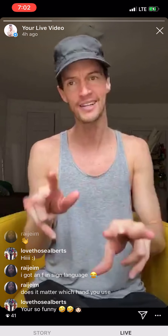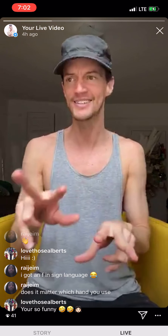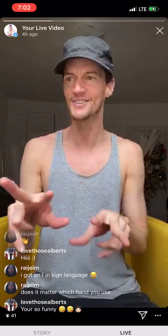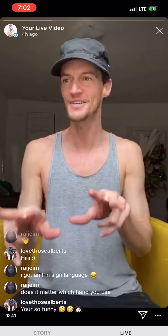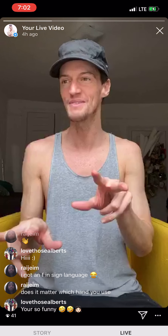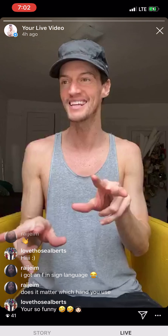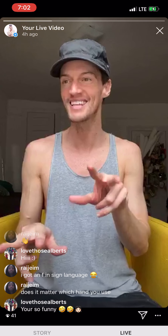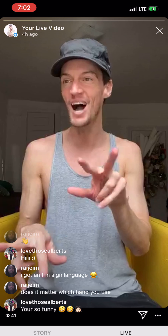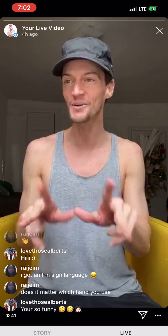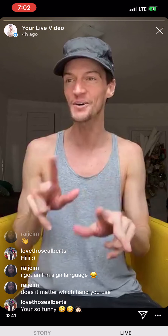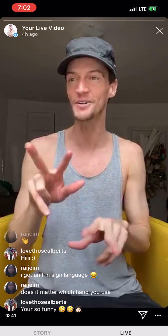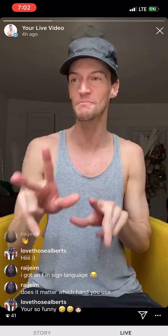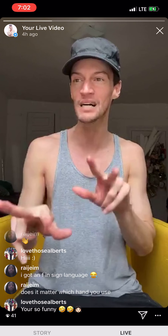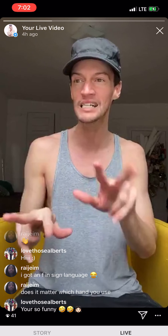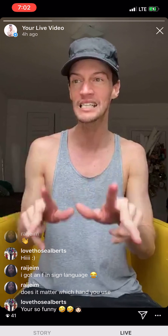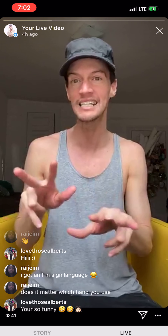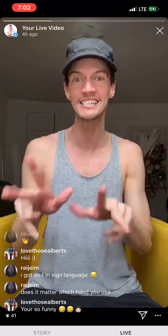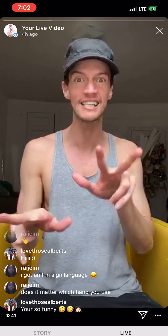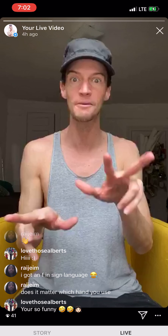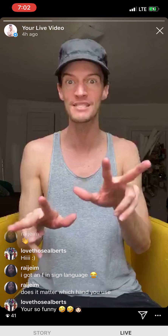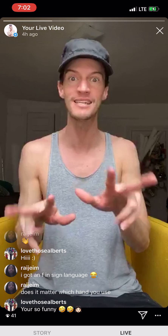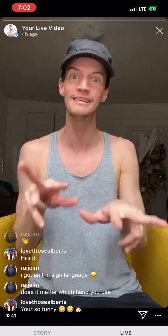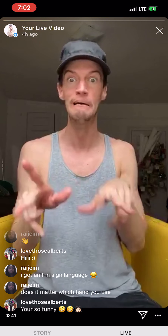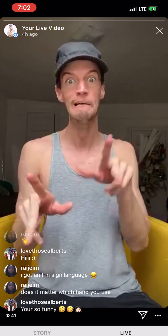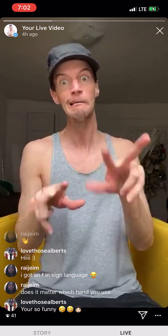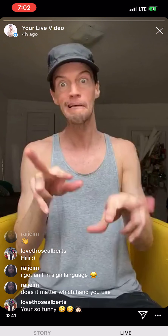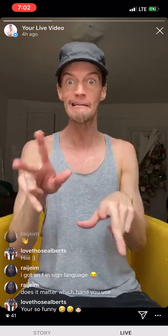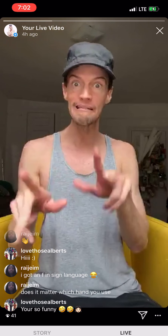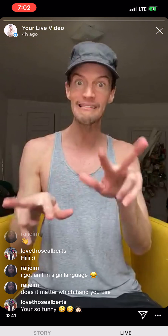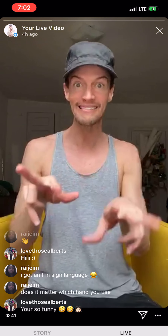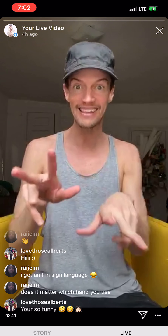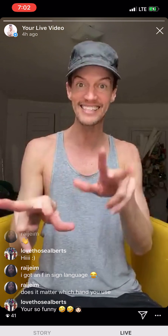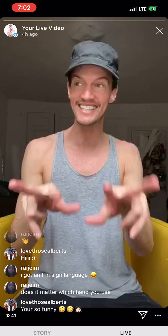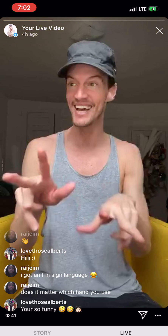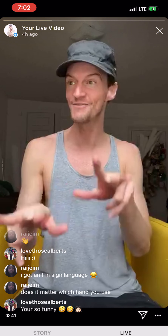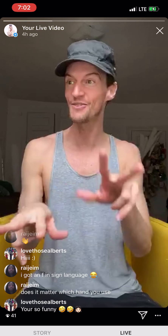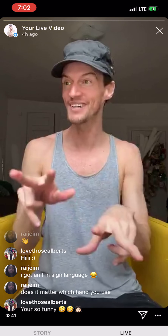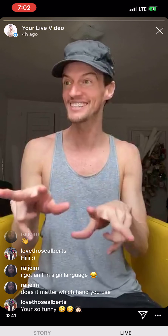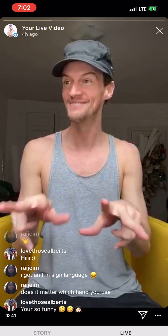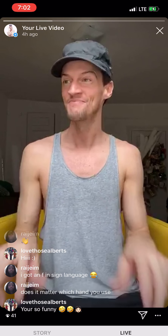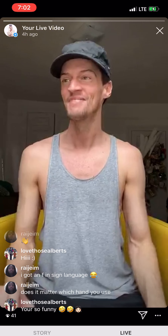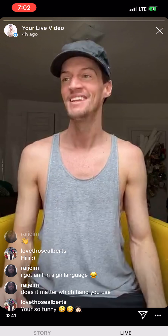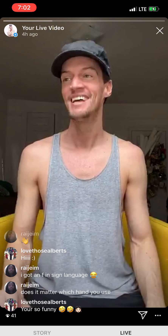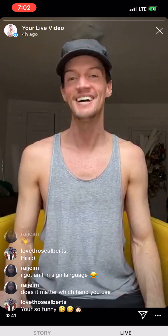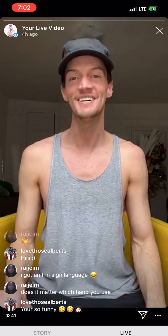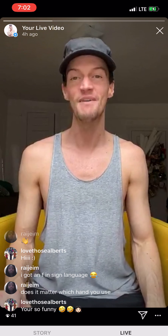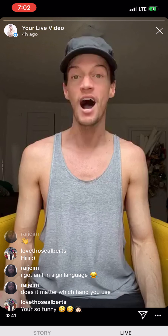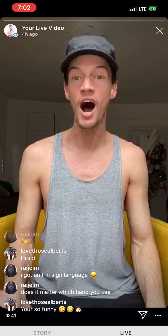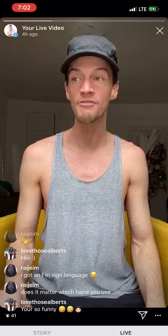So if something is awkward or bungly clumsy. Well that's the sign for it. Um awful.